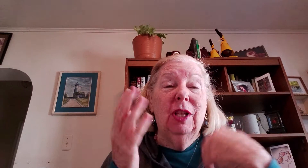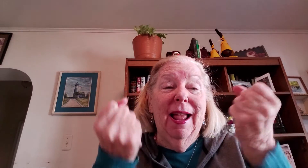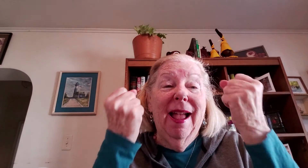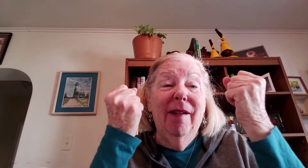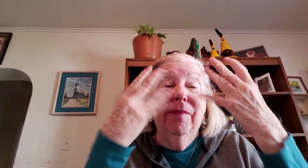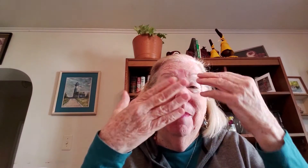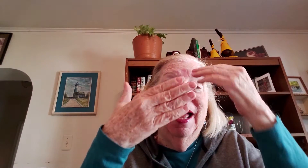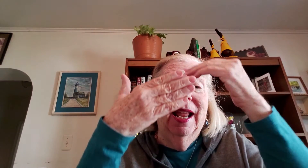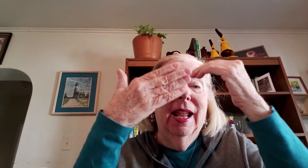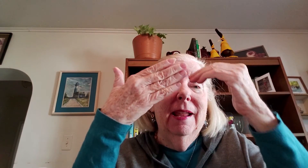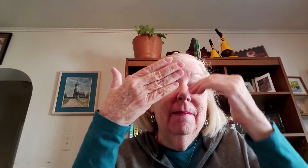I have many.